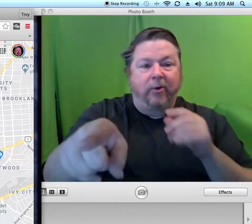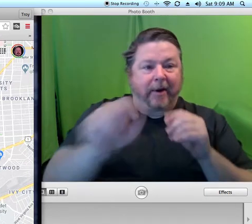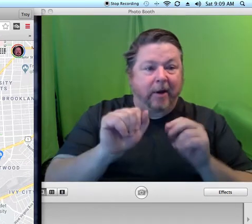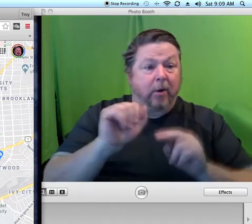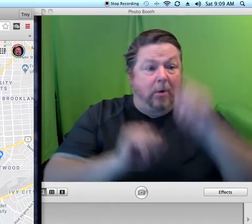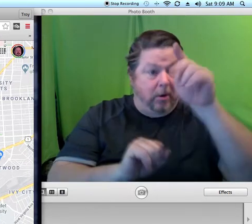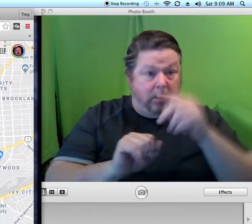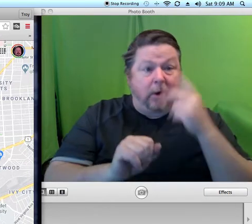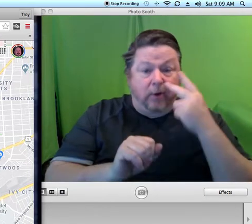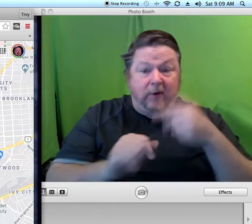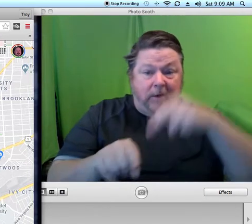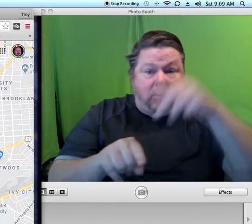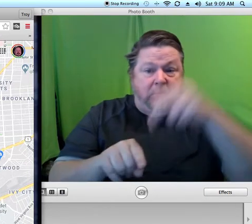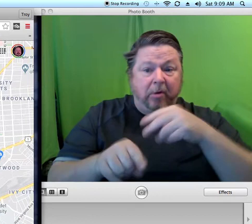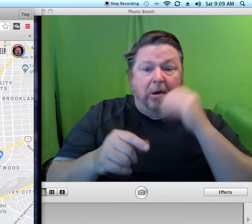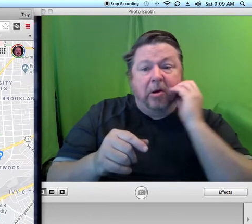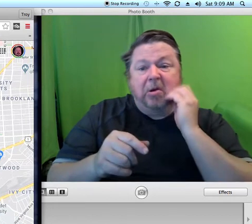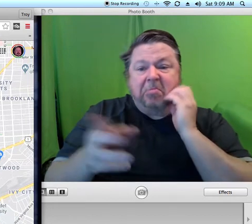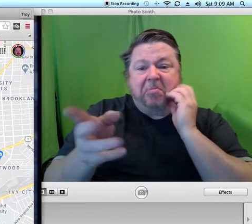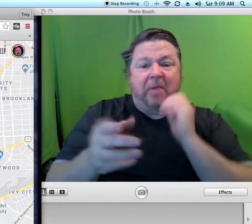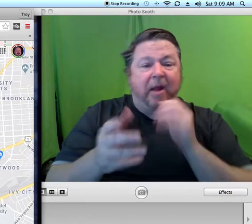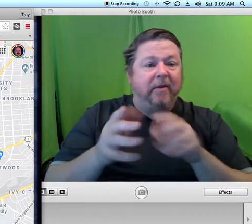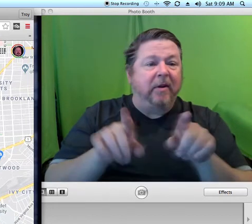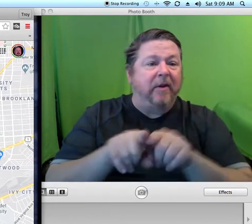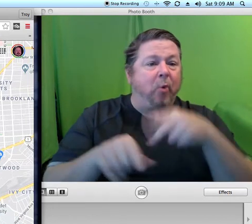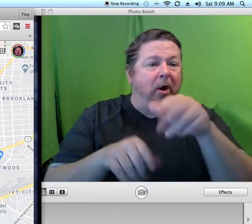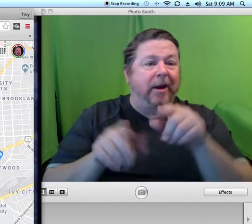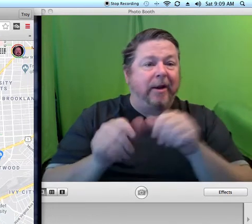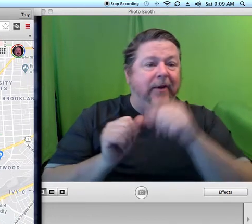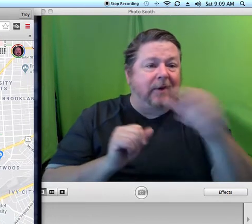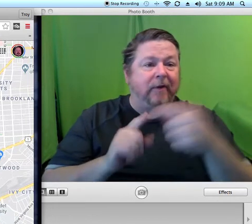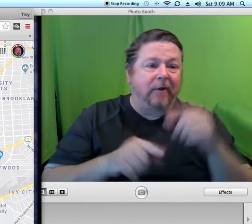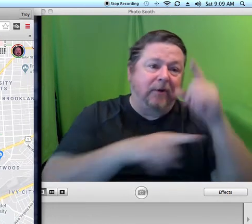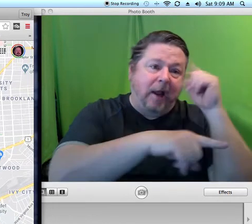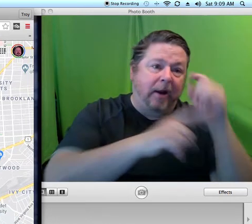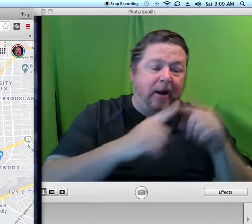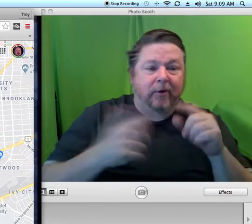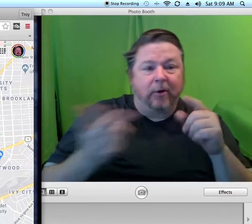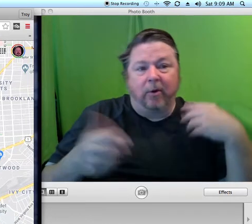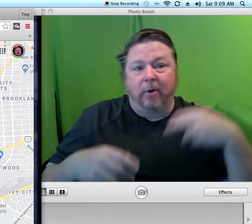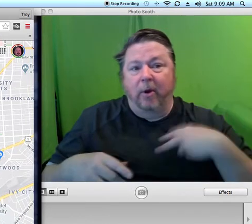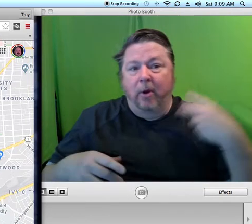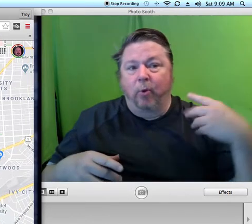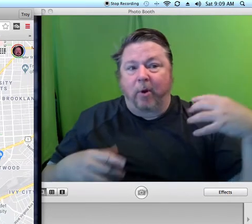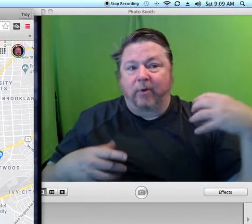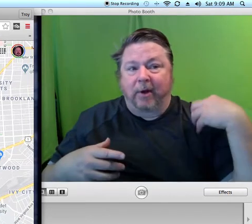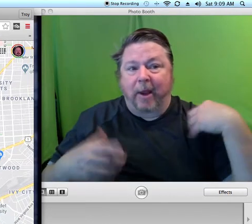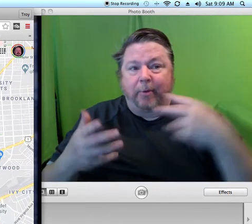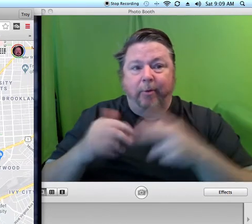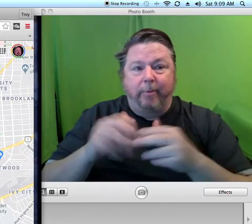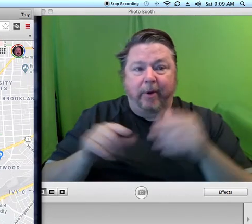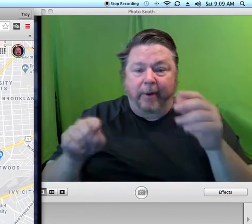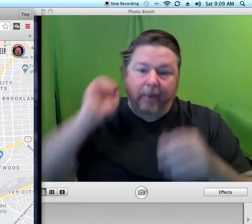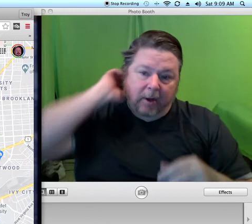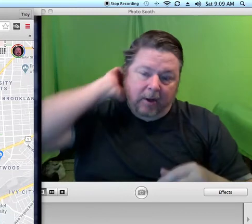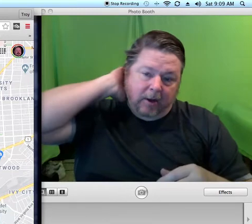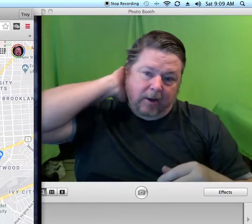which is right there. And you can see that that's the same walking distance as this Gallaudet to the Washington Capitol